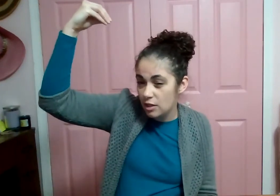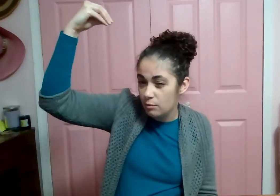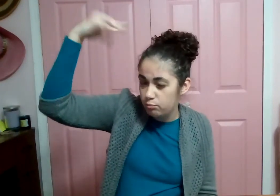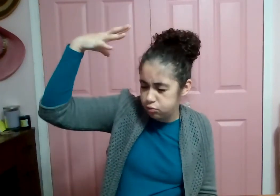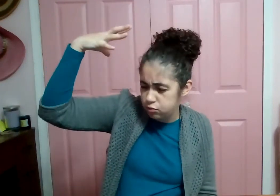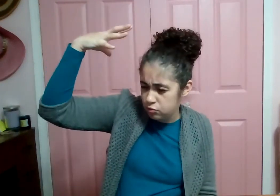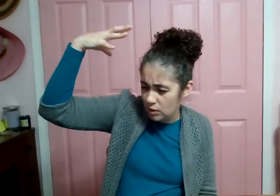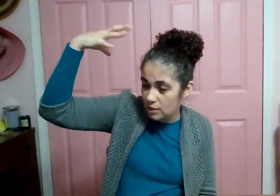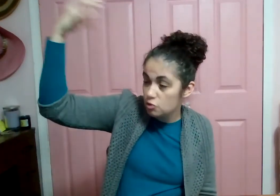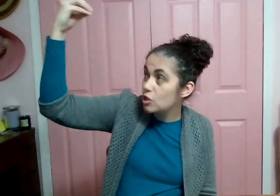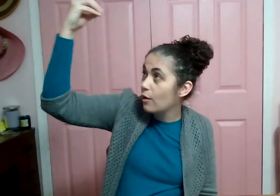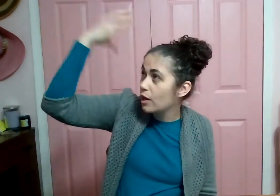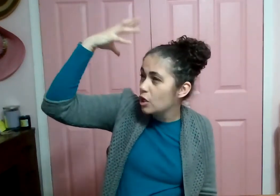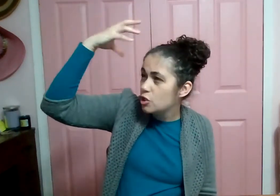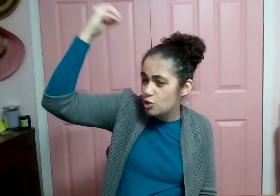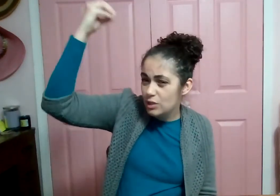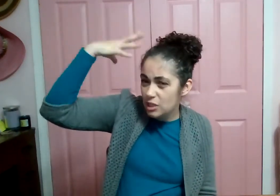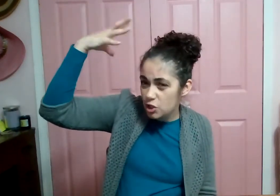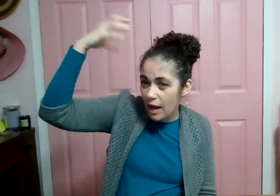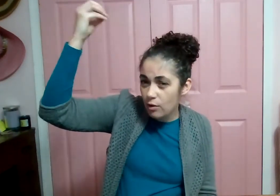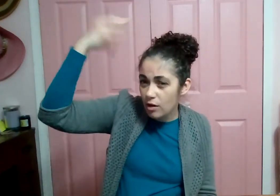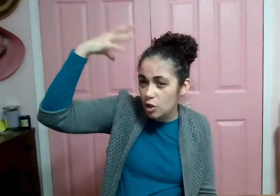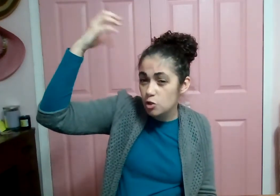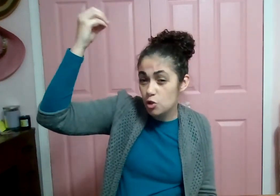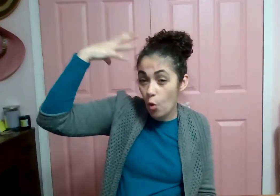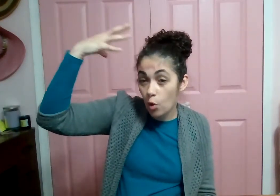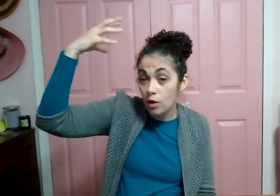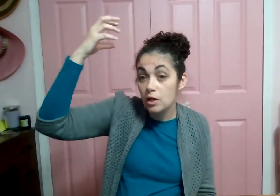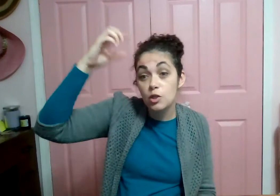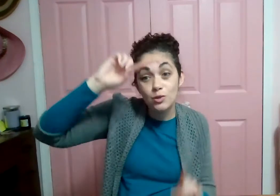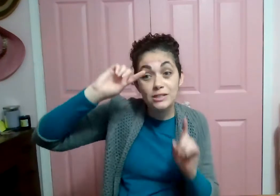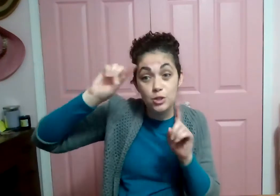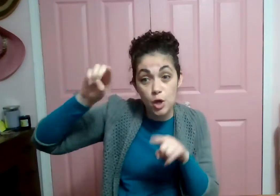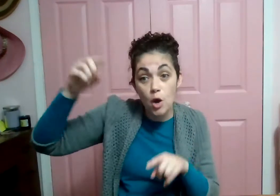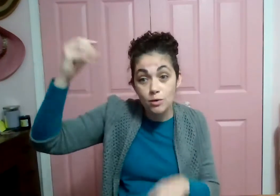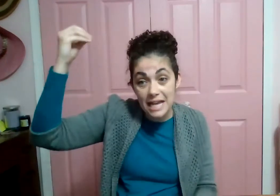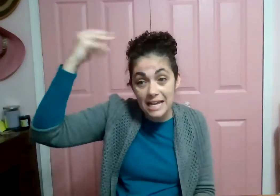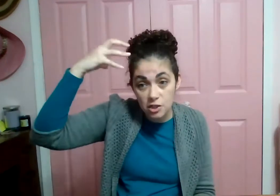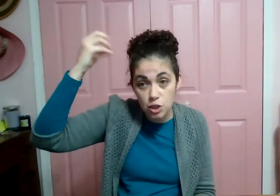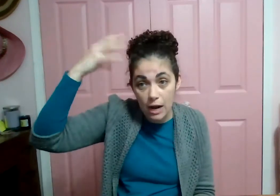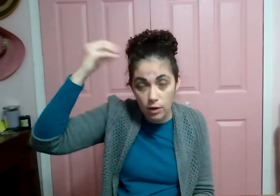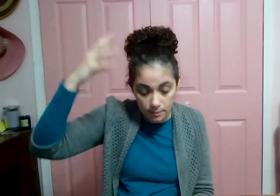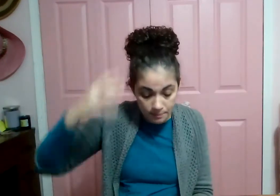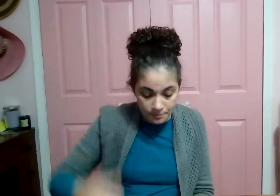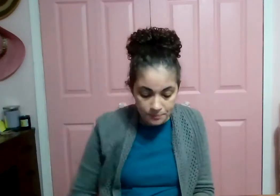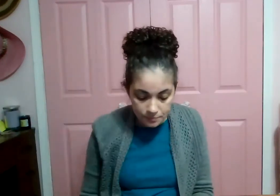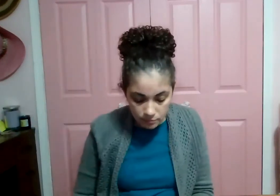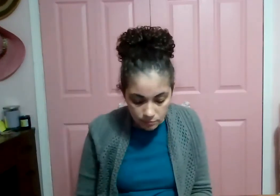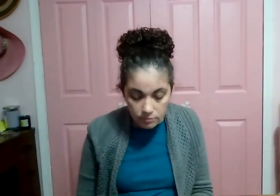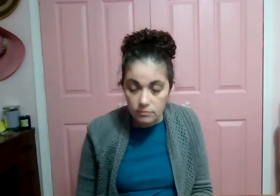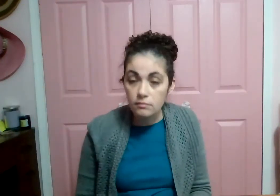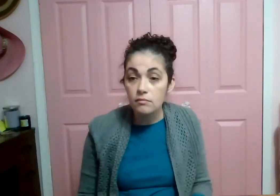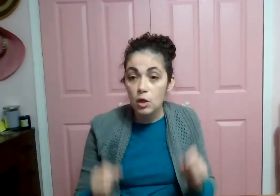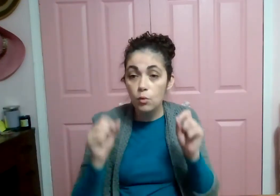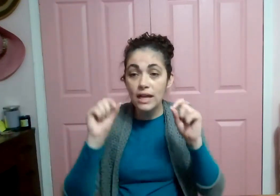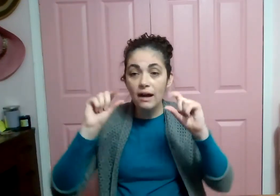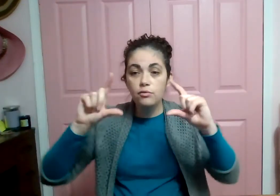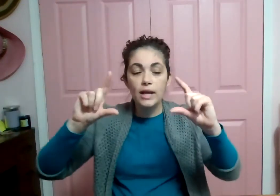going to shower. Do you need a shower or you need to go take a shower? We have wake